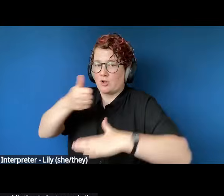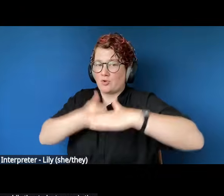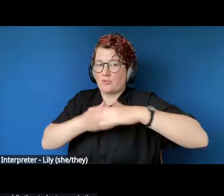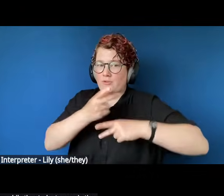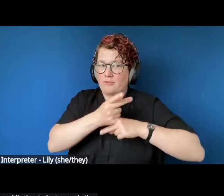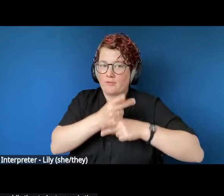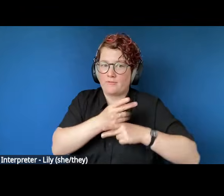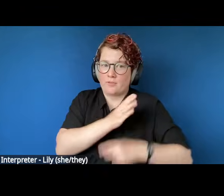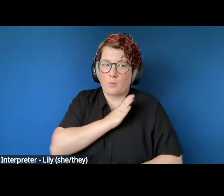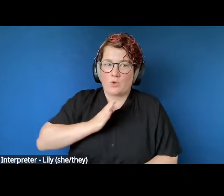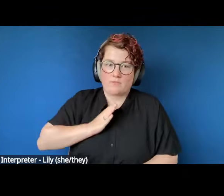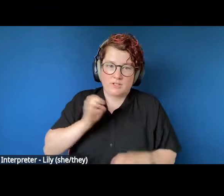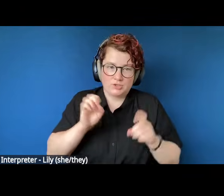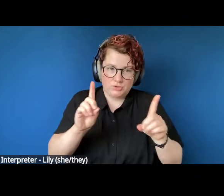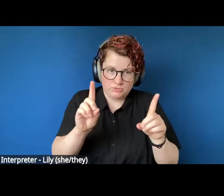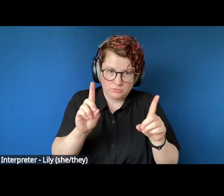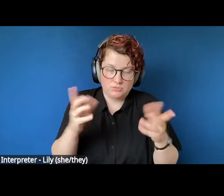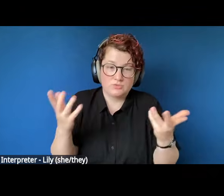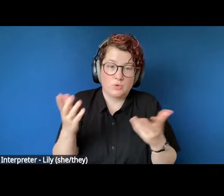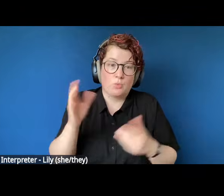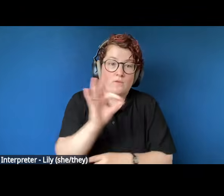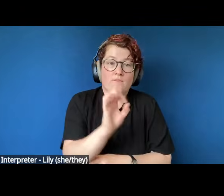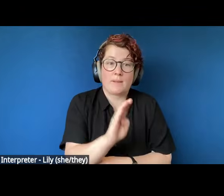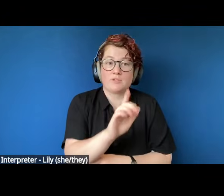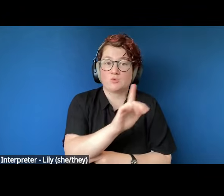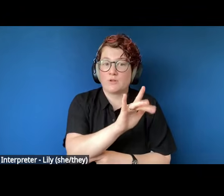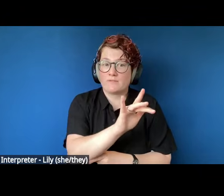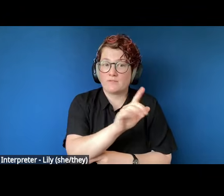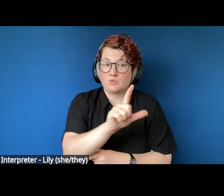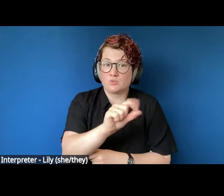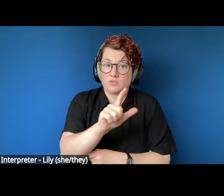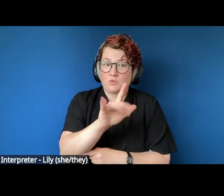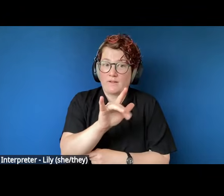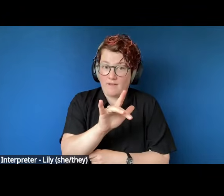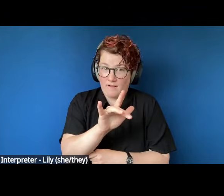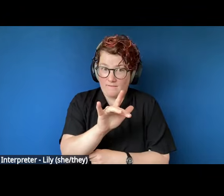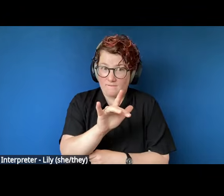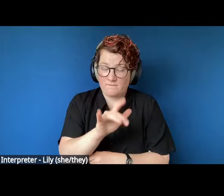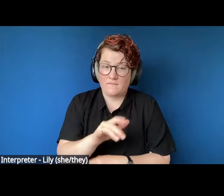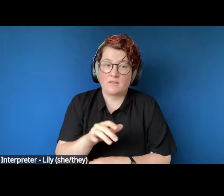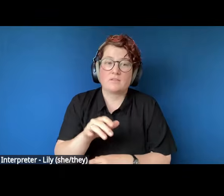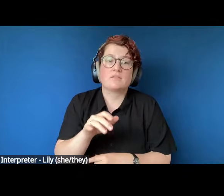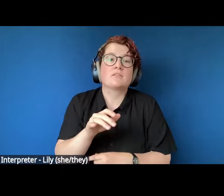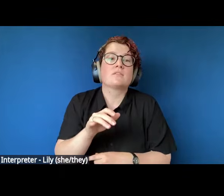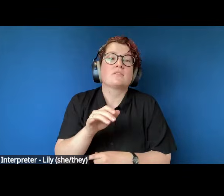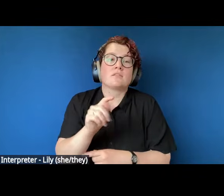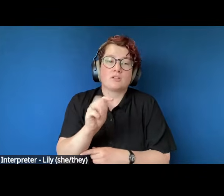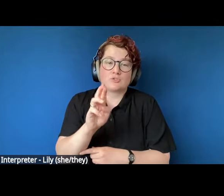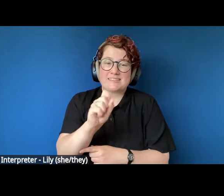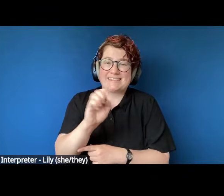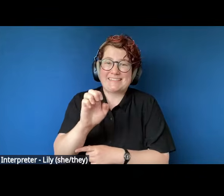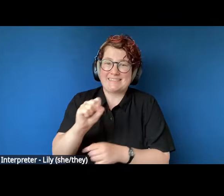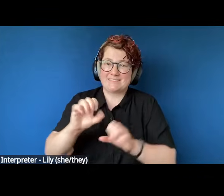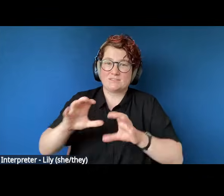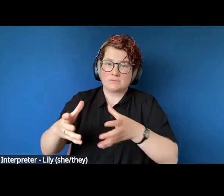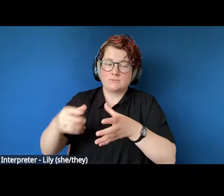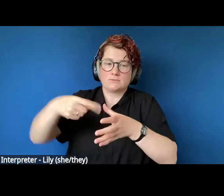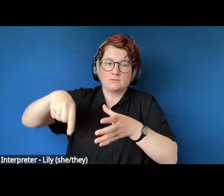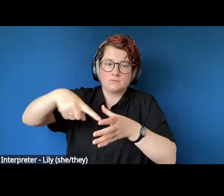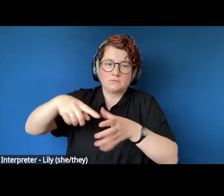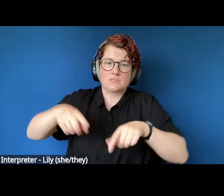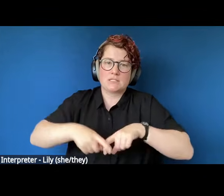In February 25th, 2025, the official trustee suspended that reporting. And